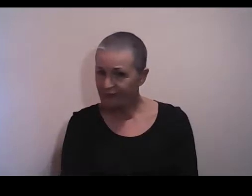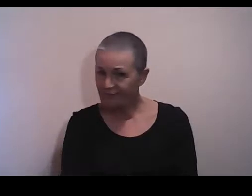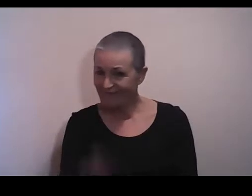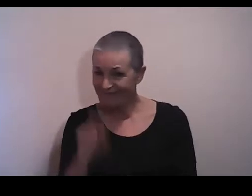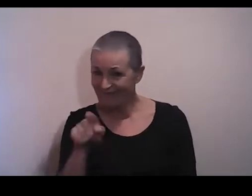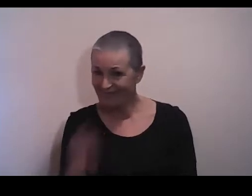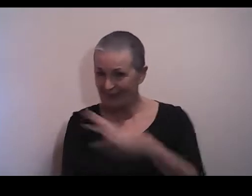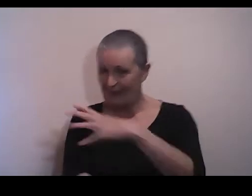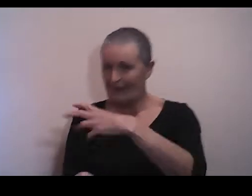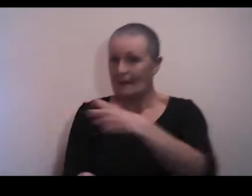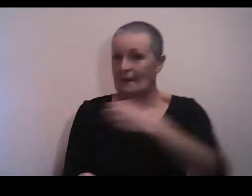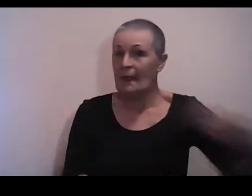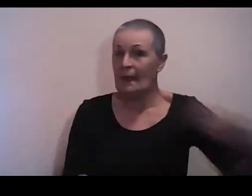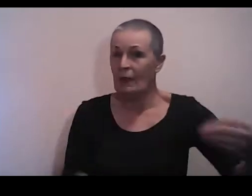energy.